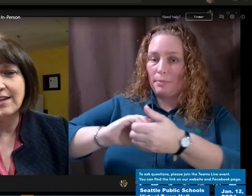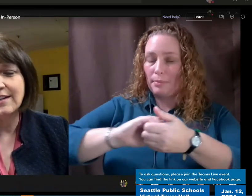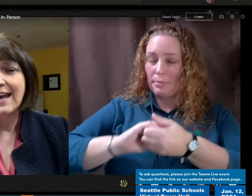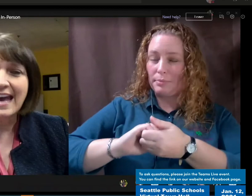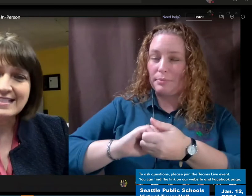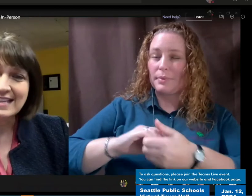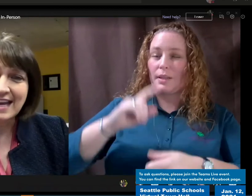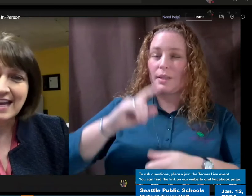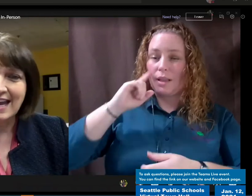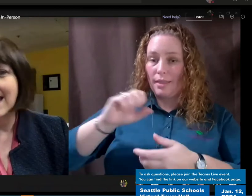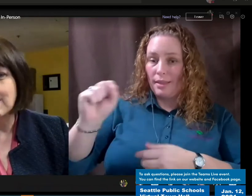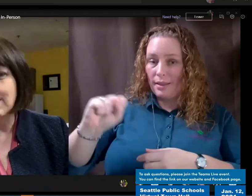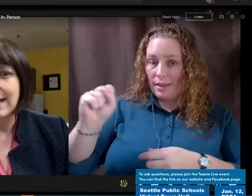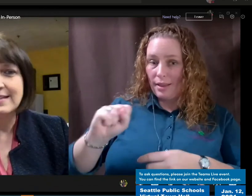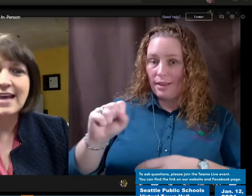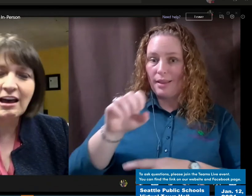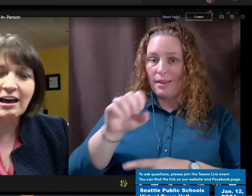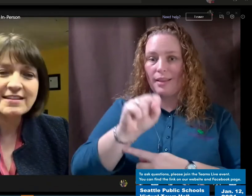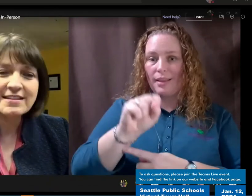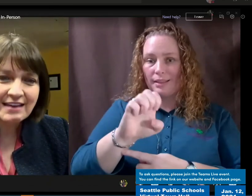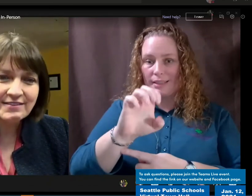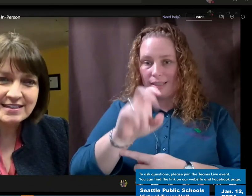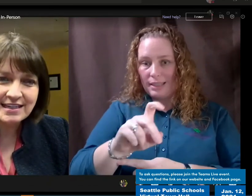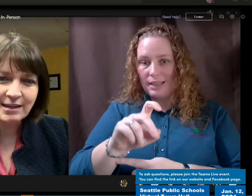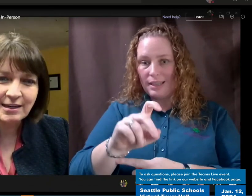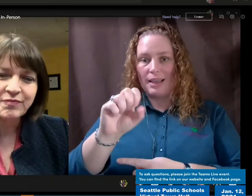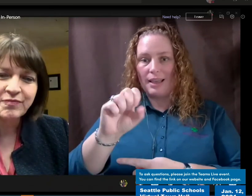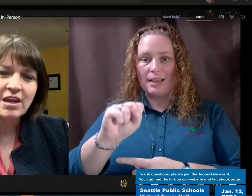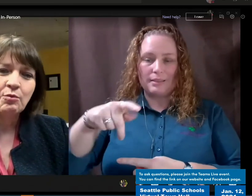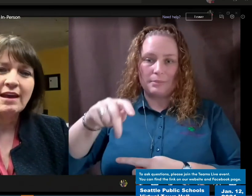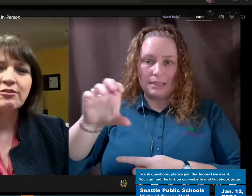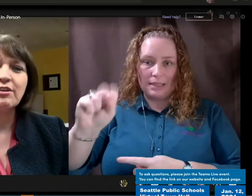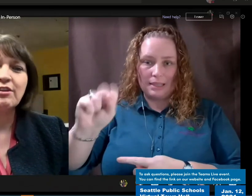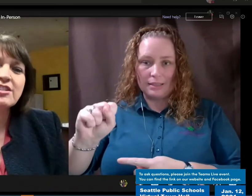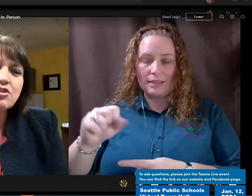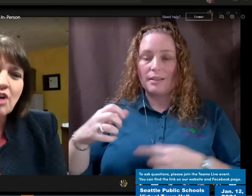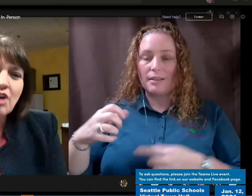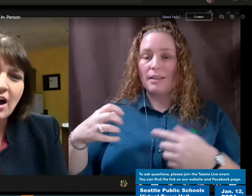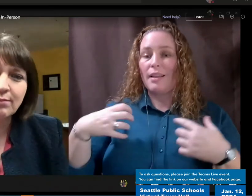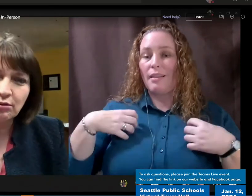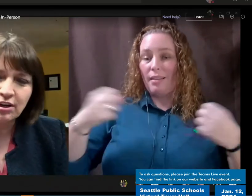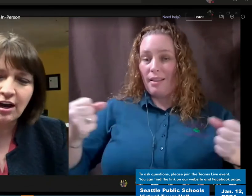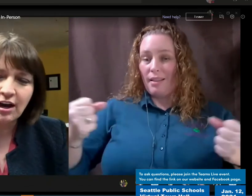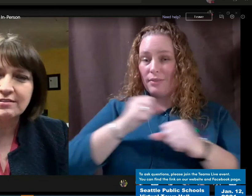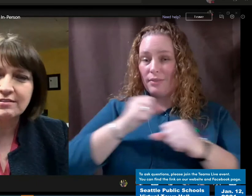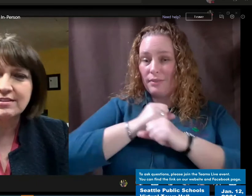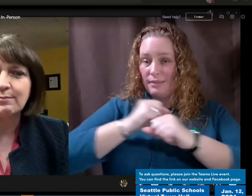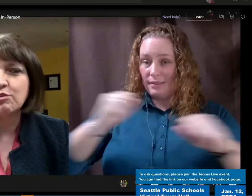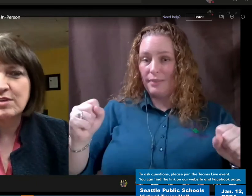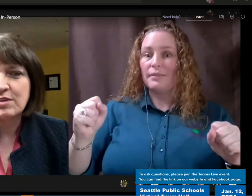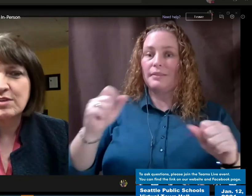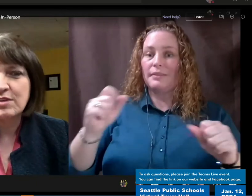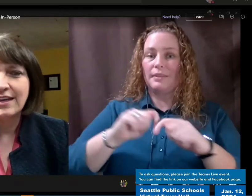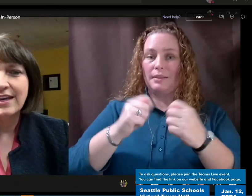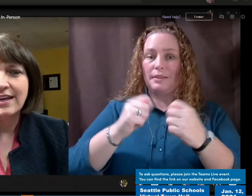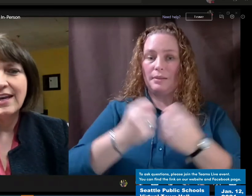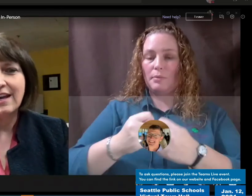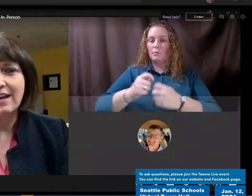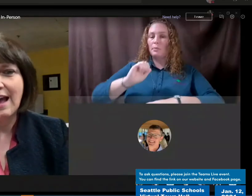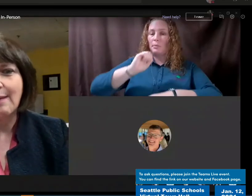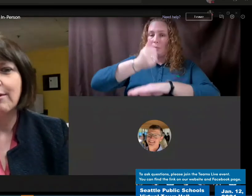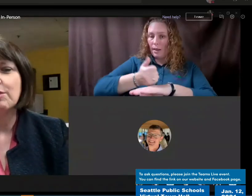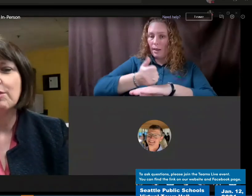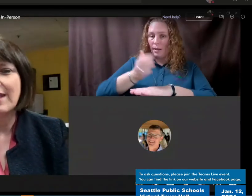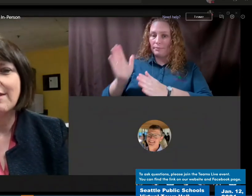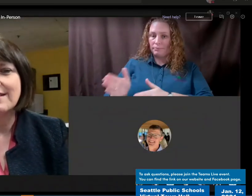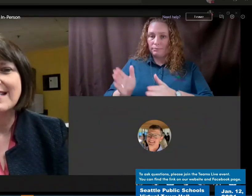negotiated SEA SPS health and safety team, we have created strong protocols, and most recently, in